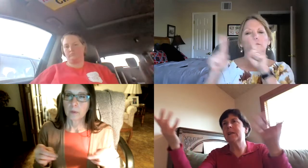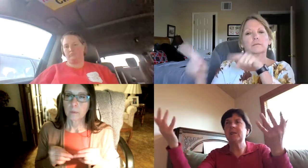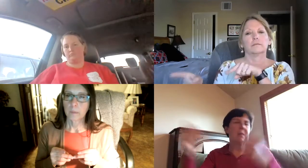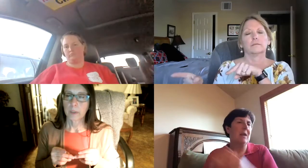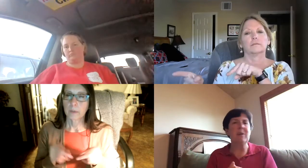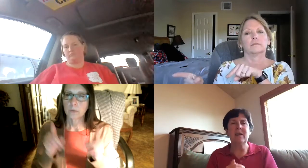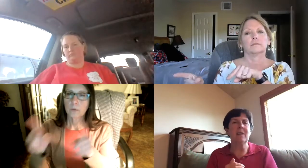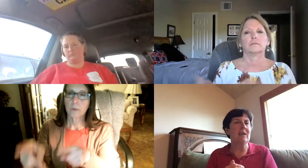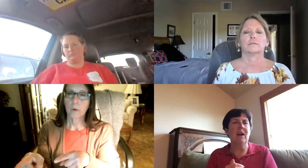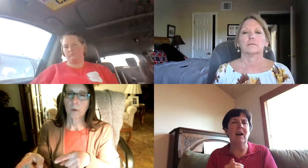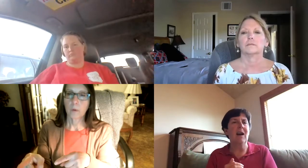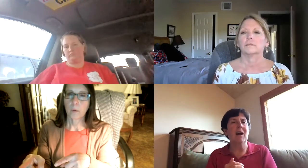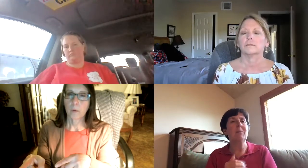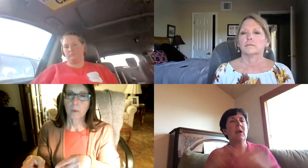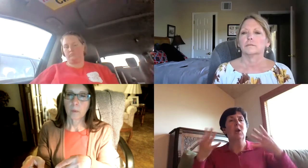Is maybe